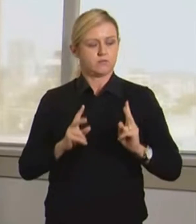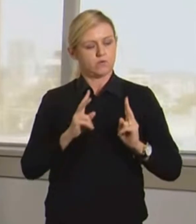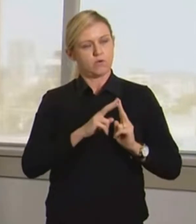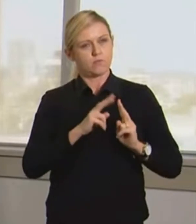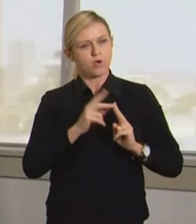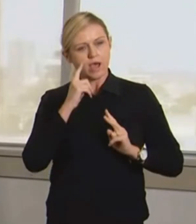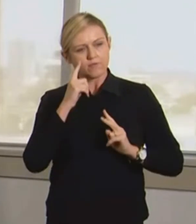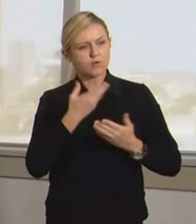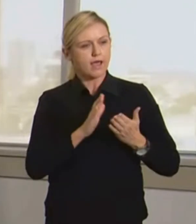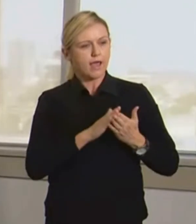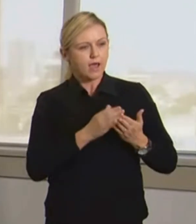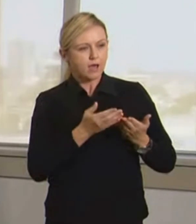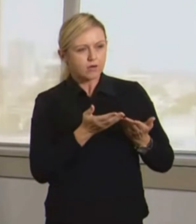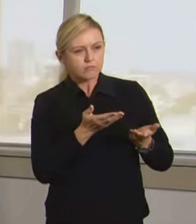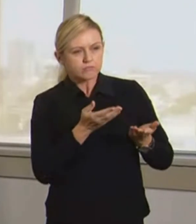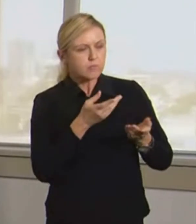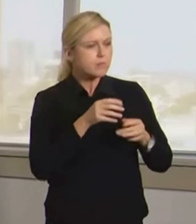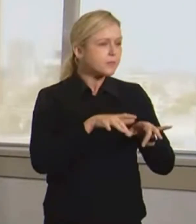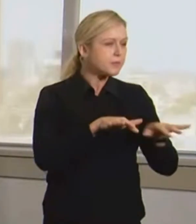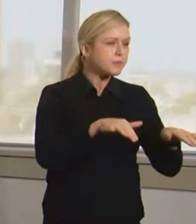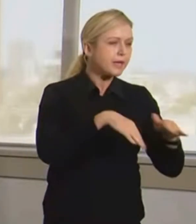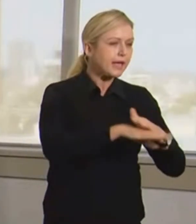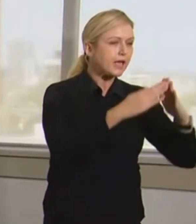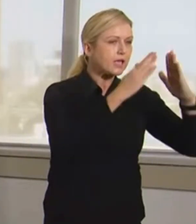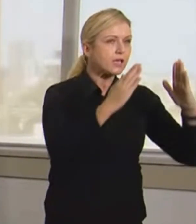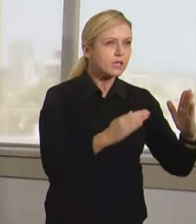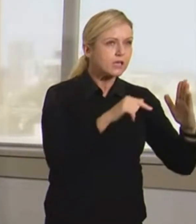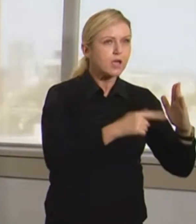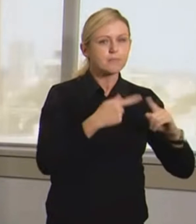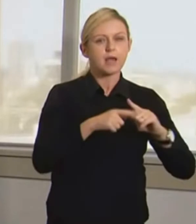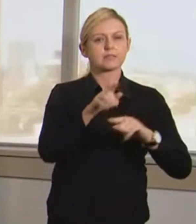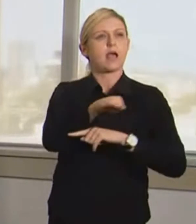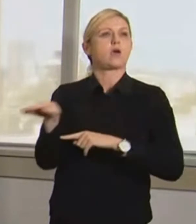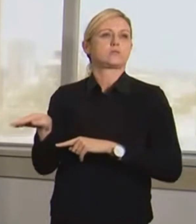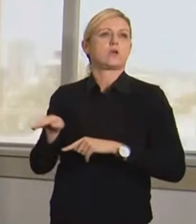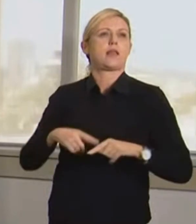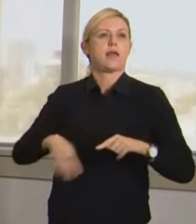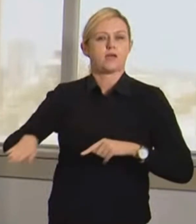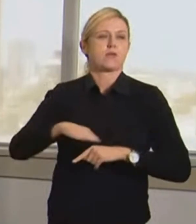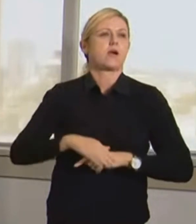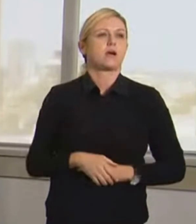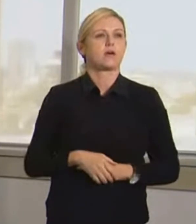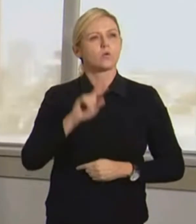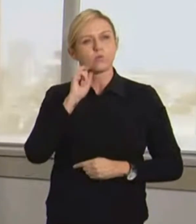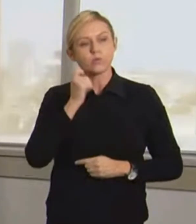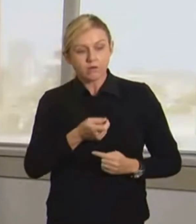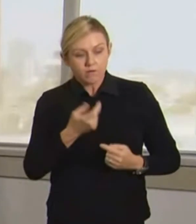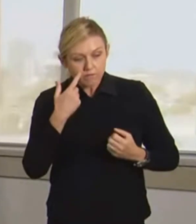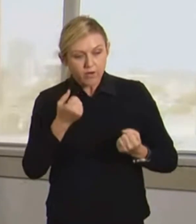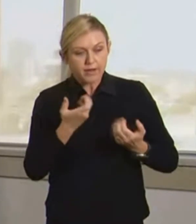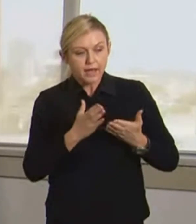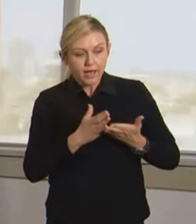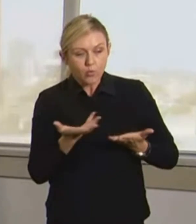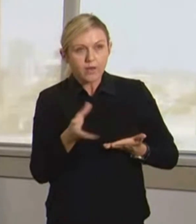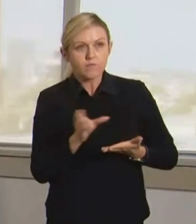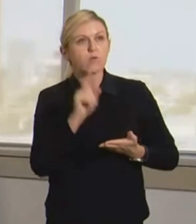exposures within the facility and also exposures external to the facility, and we'll provide any updates on what we think is the likely